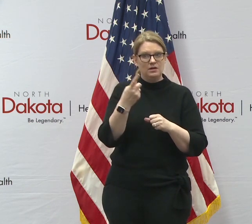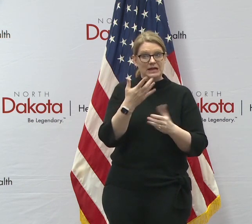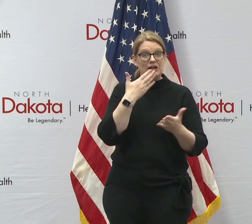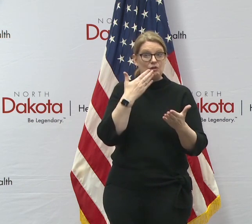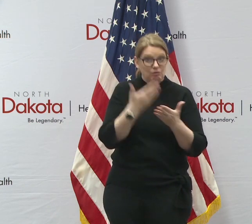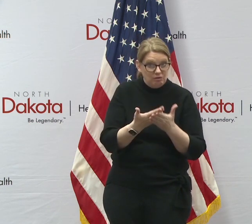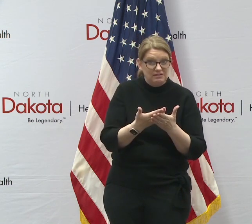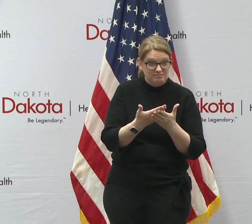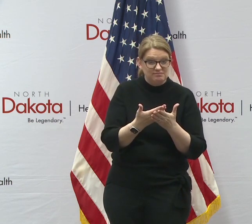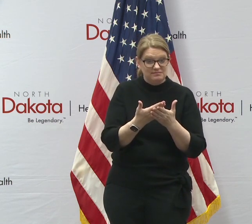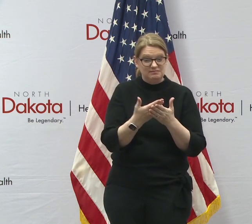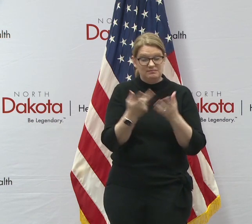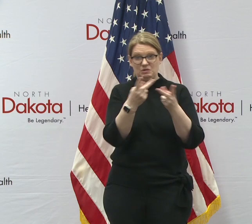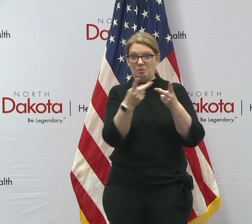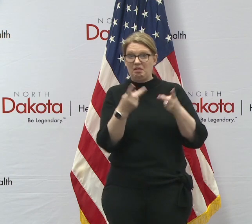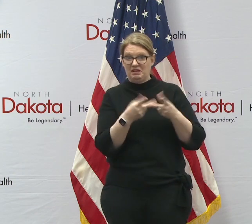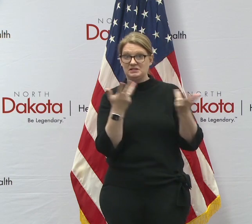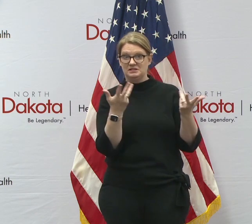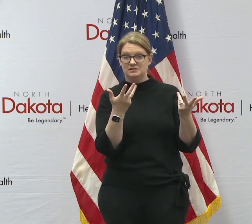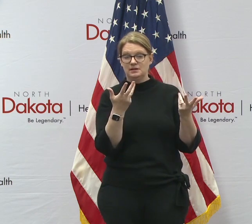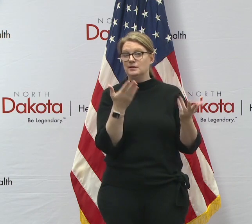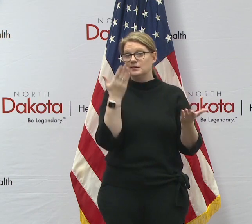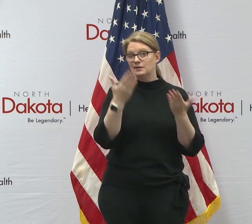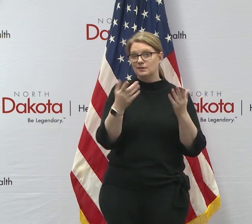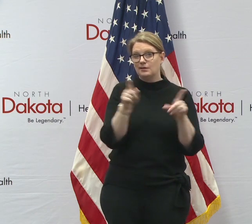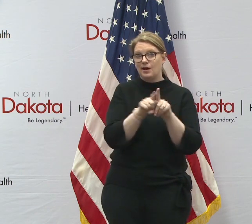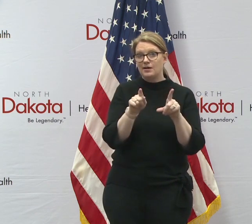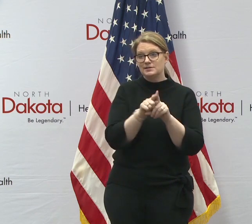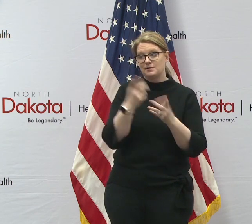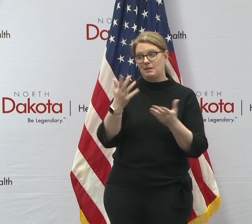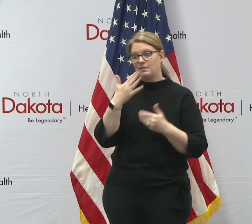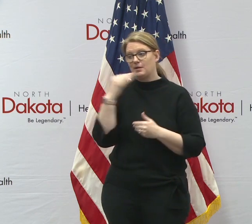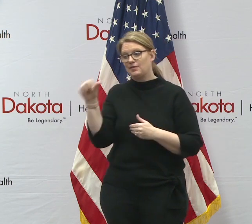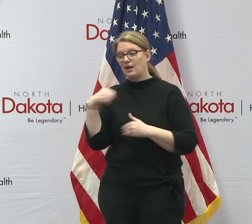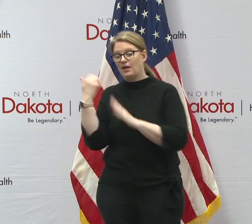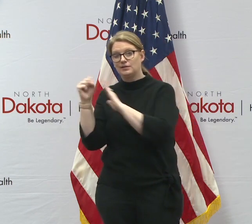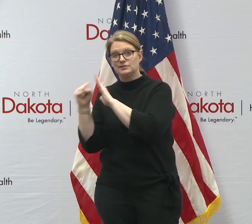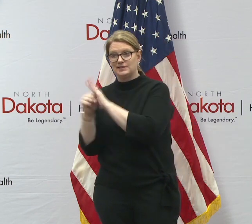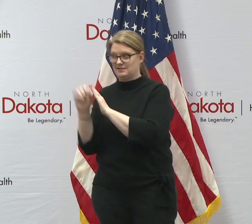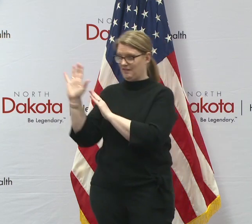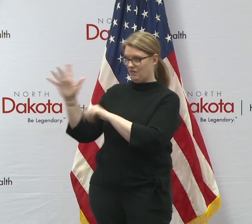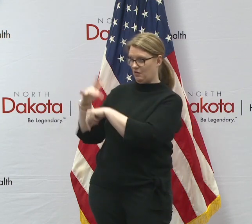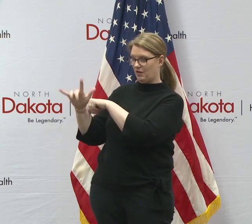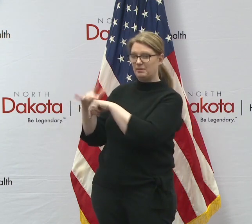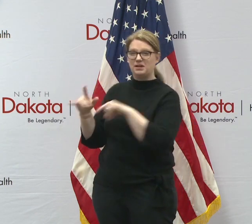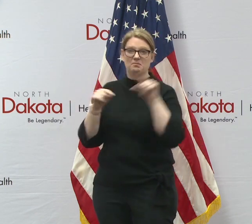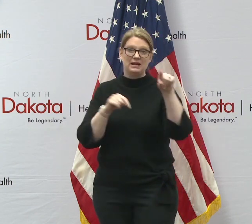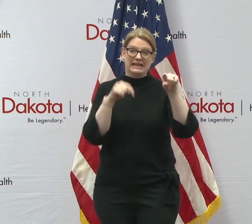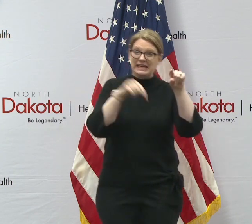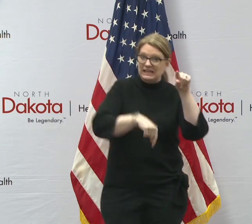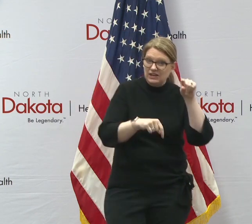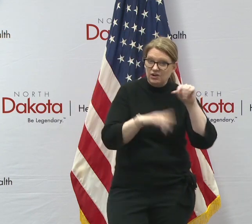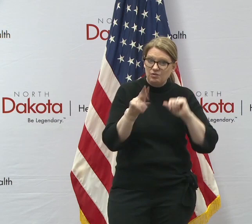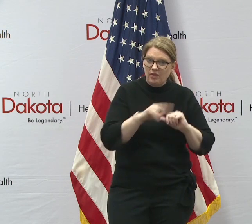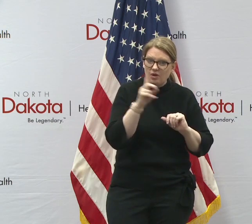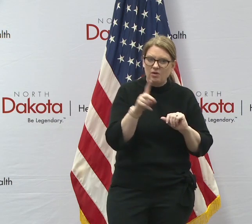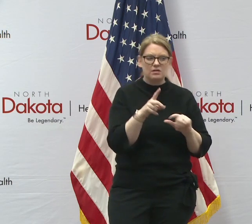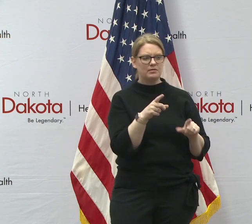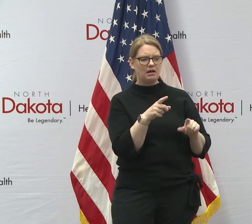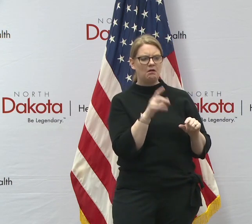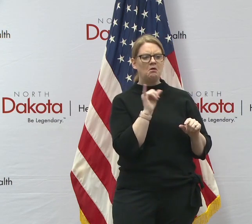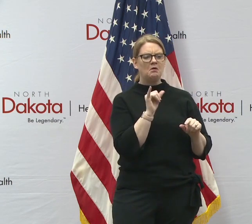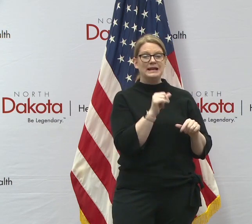that was, maybe better than some other states' current space. We've got places that we could convert back into hospital